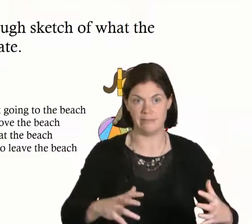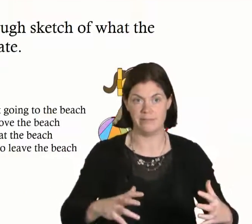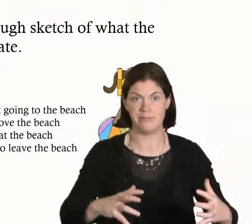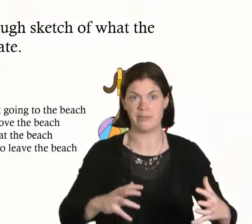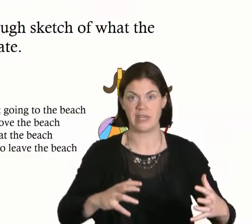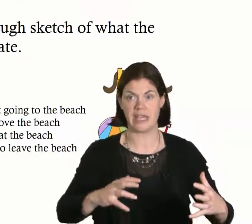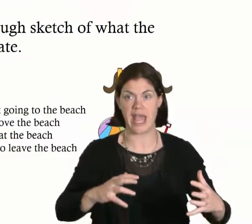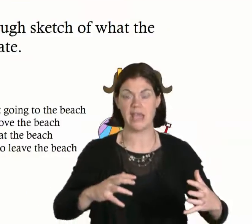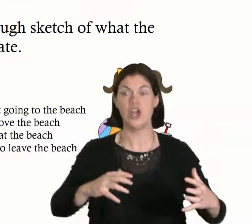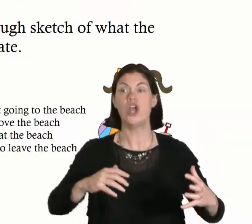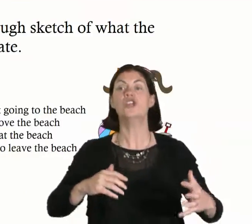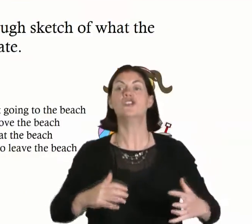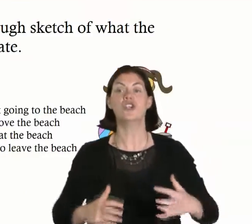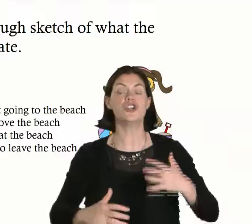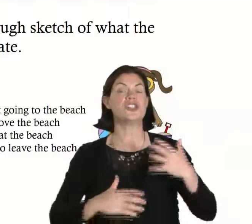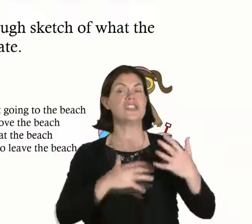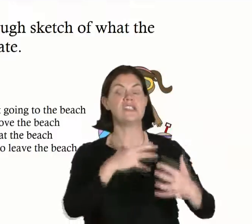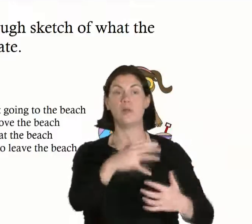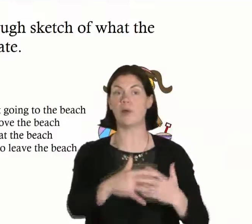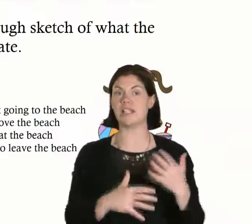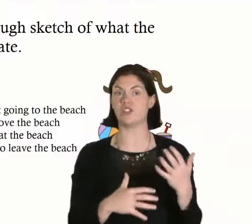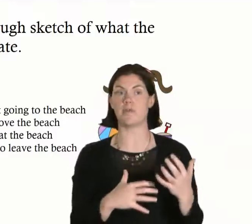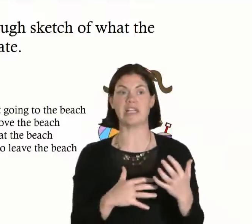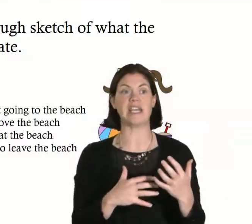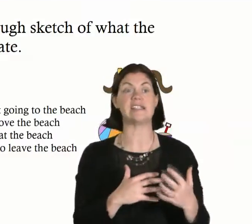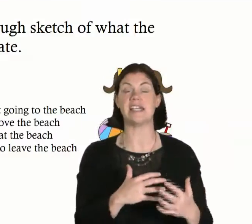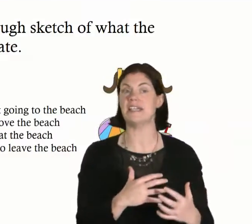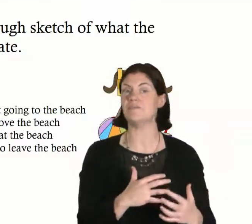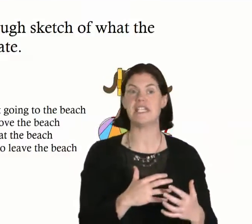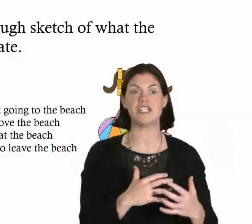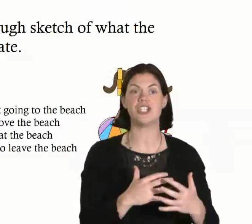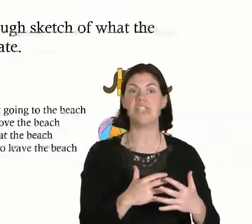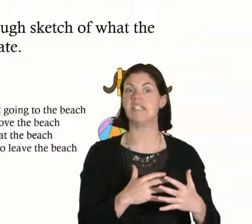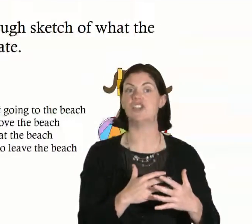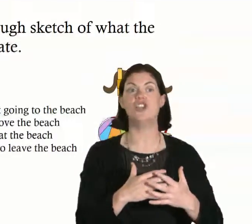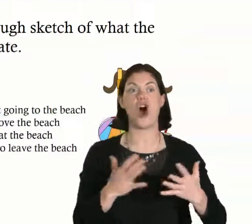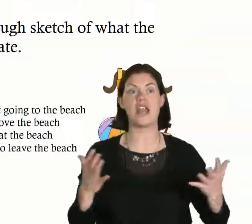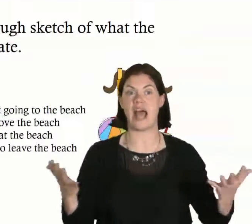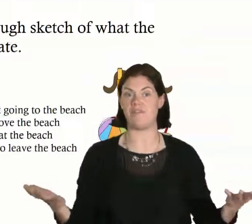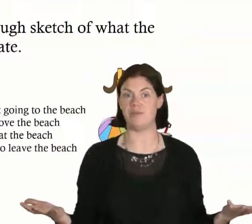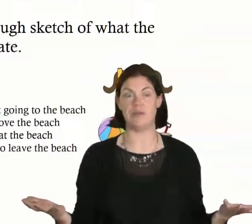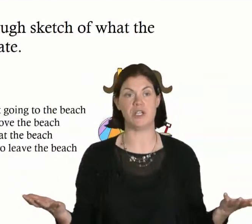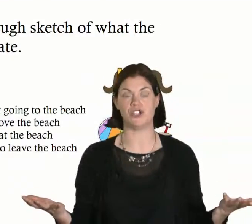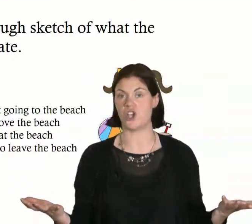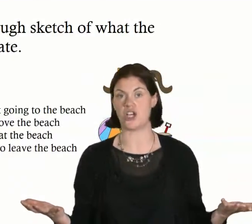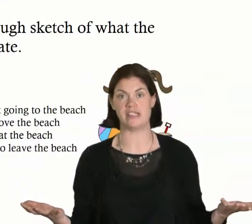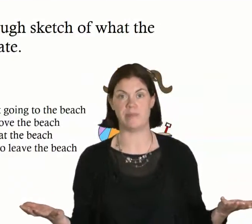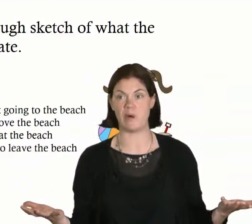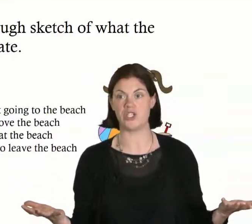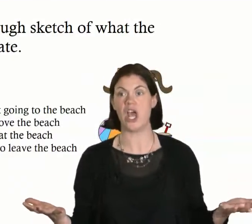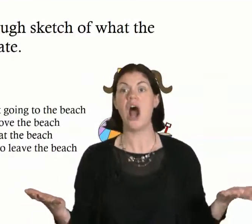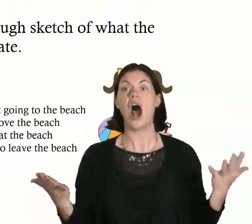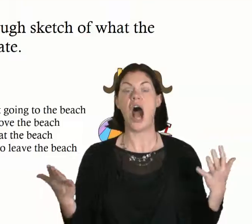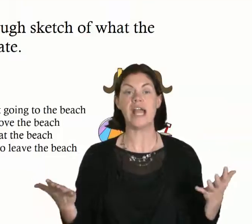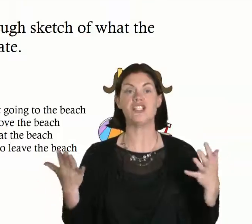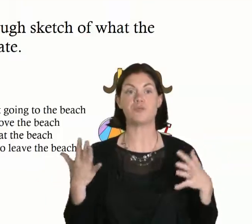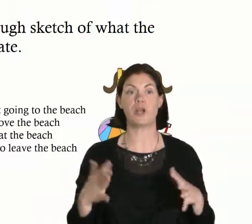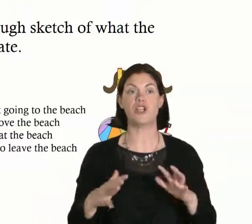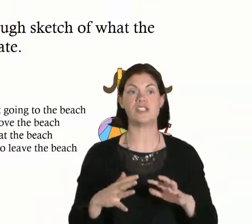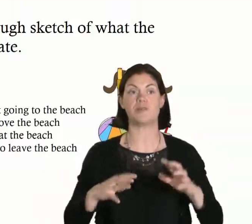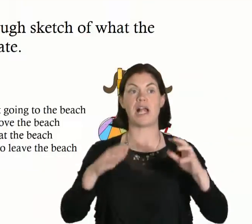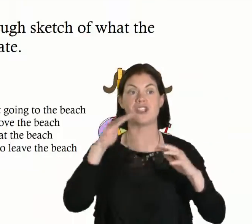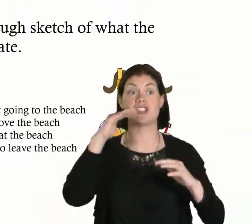outline. Okay? So you're still brainstorming. Like I said, this potentially does not have to be what your song is about. I